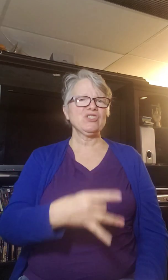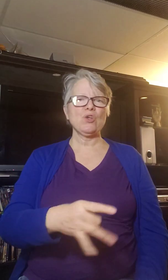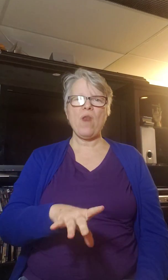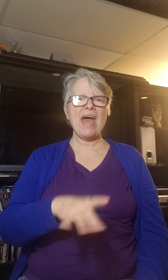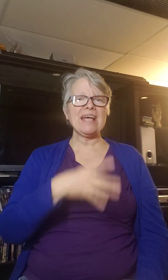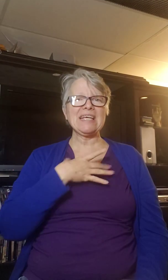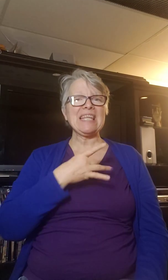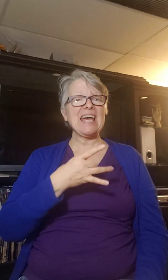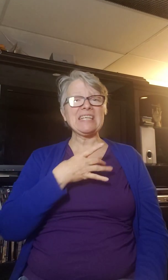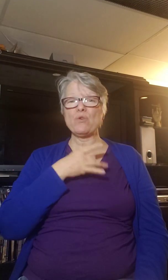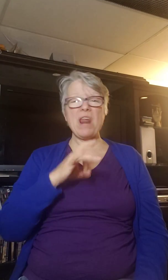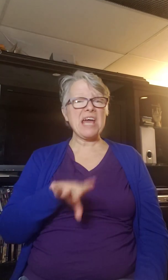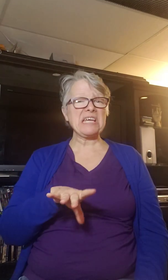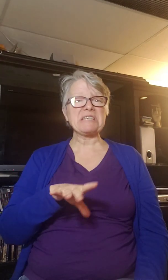don't like, don't like.